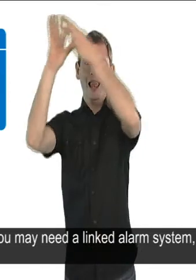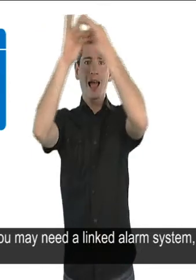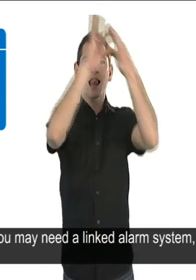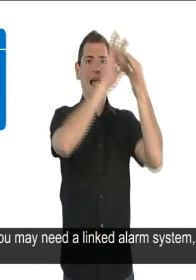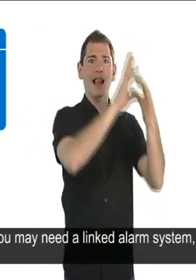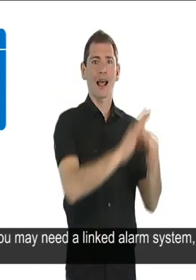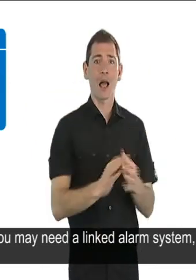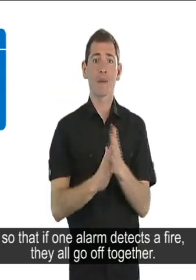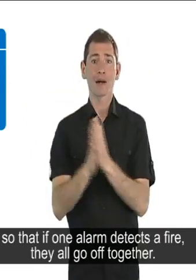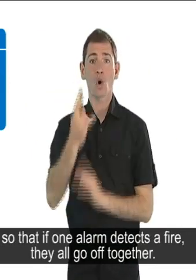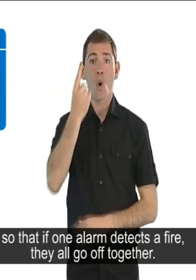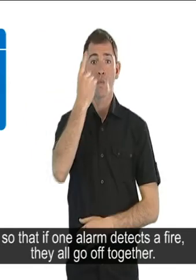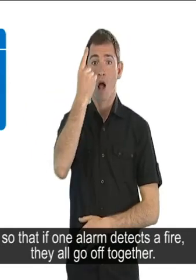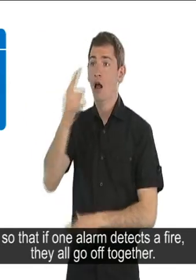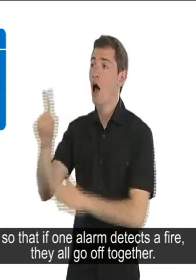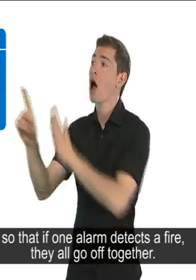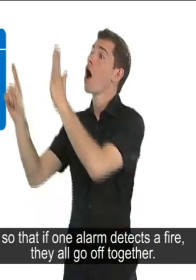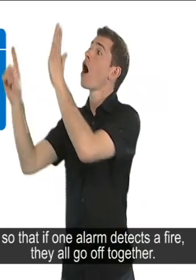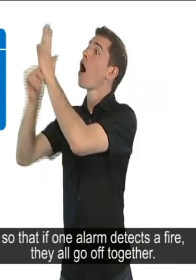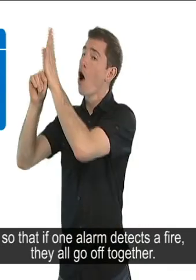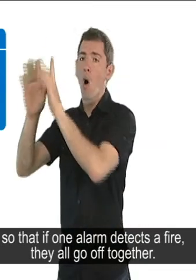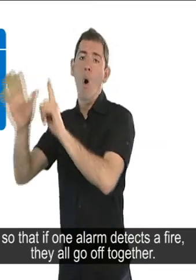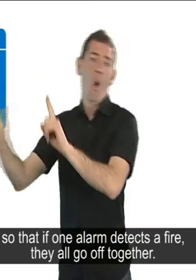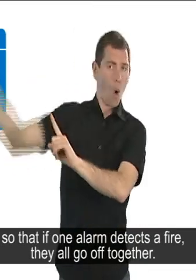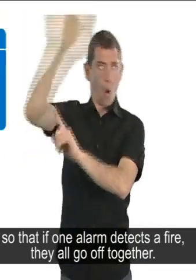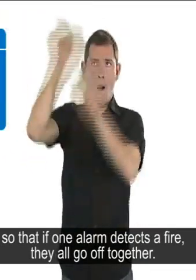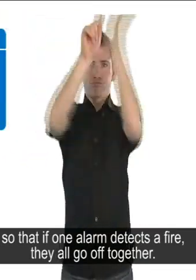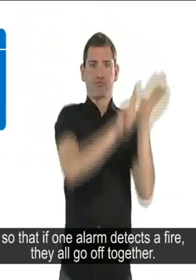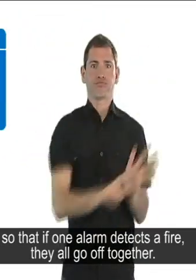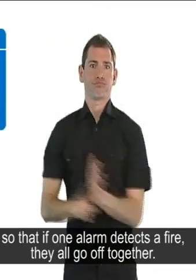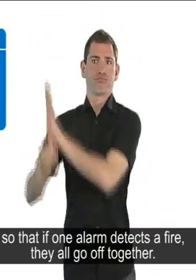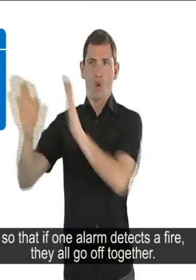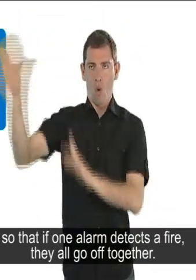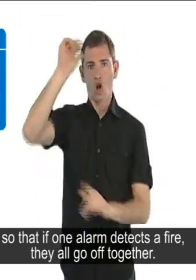if one alarm detects a fire, they all go off together.